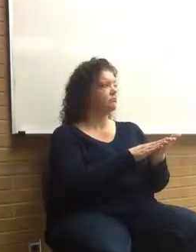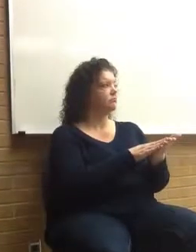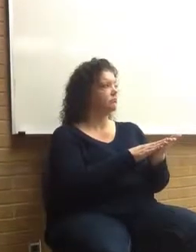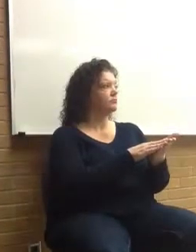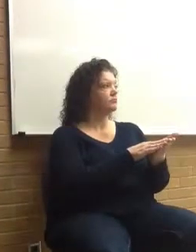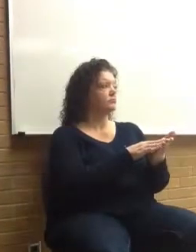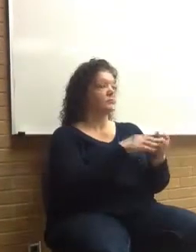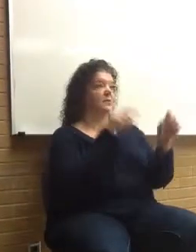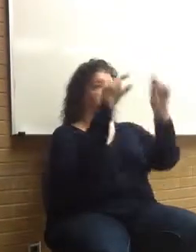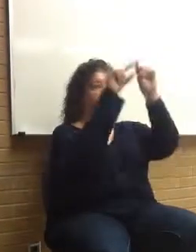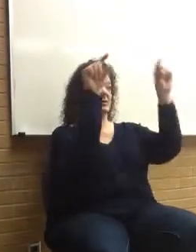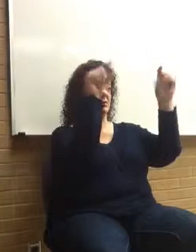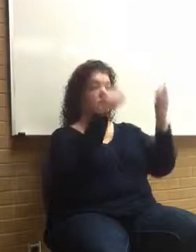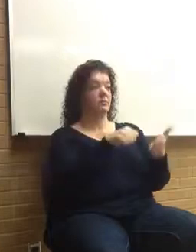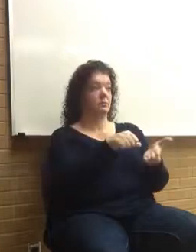of the page. Put this.